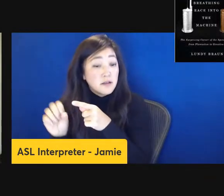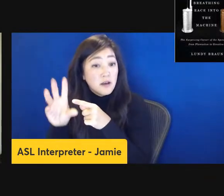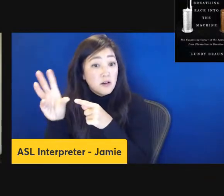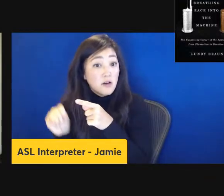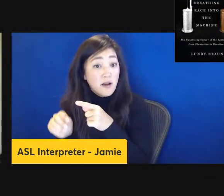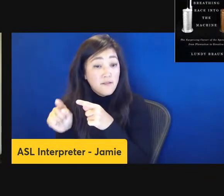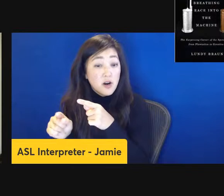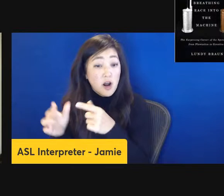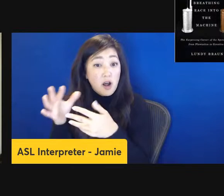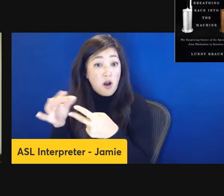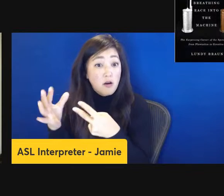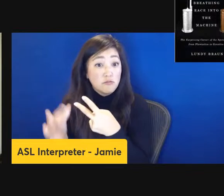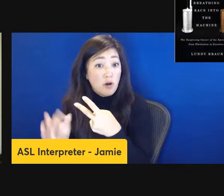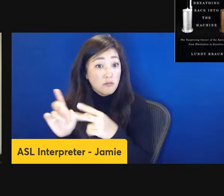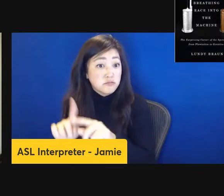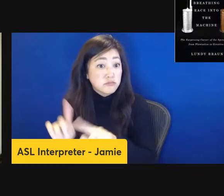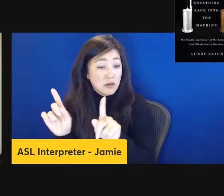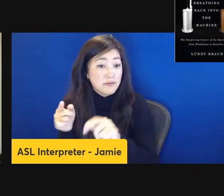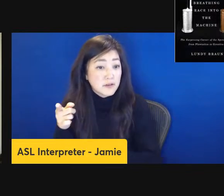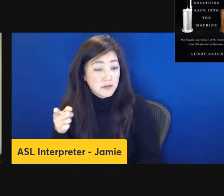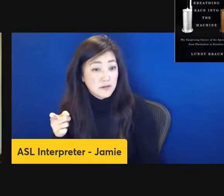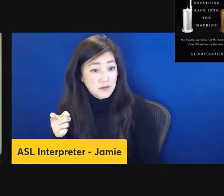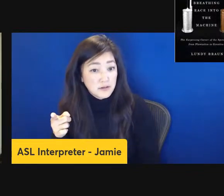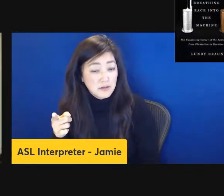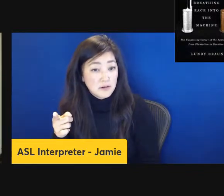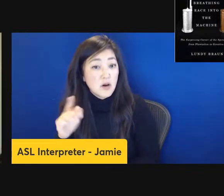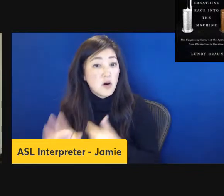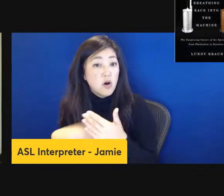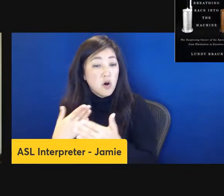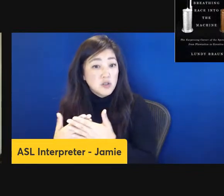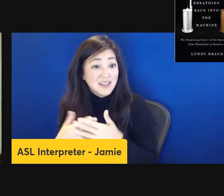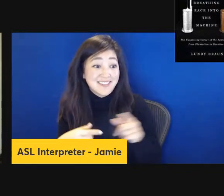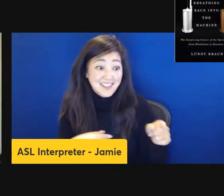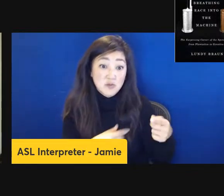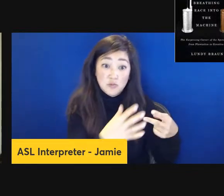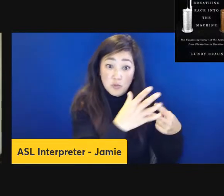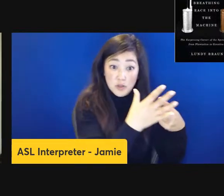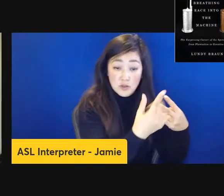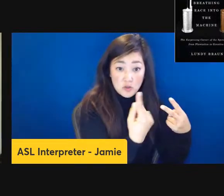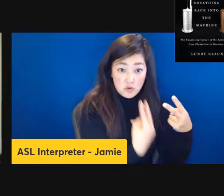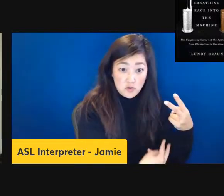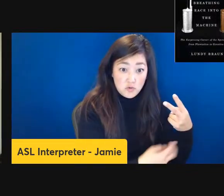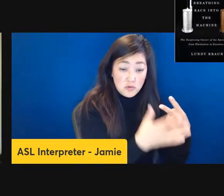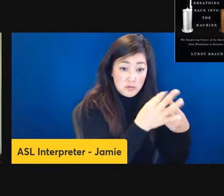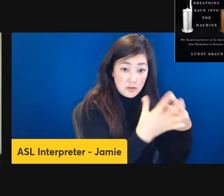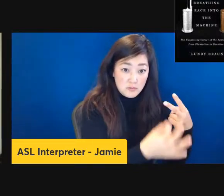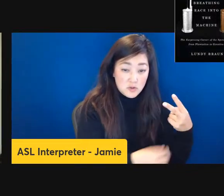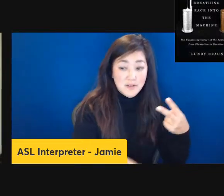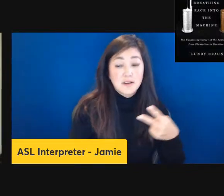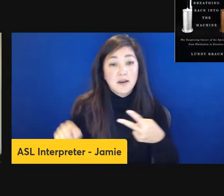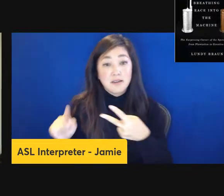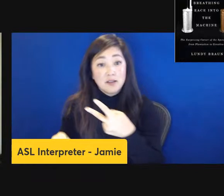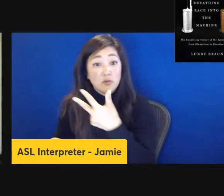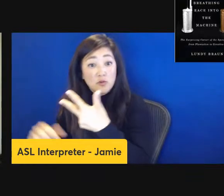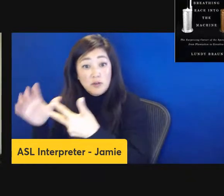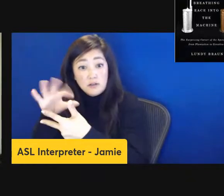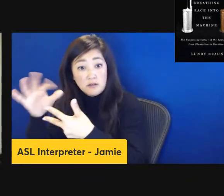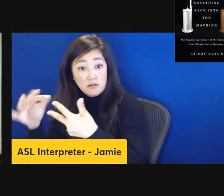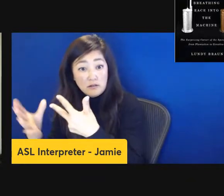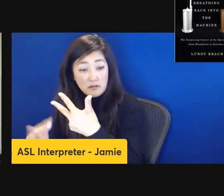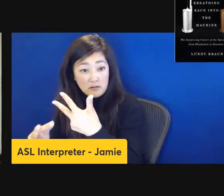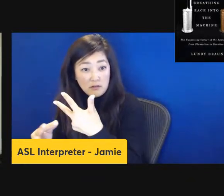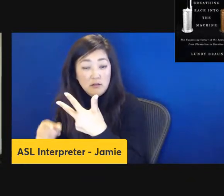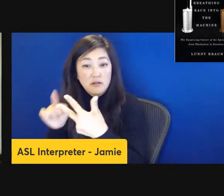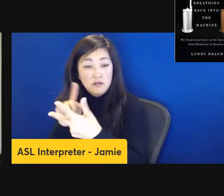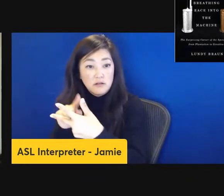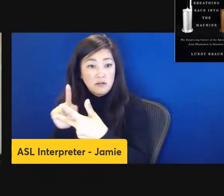different, and so there were 3 different options with a pull-down menu. One, they